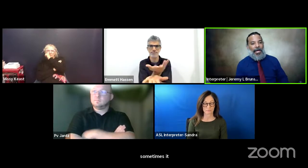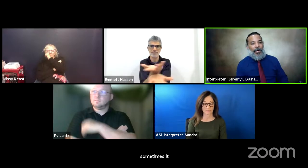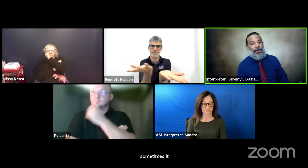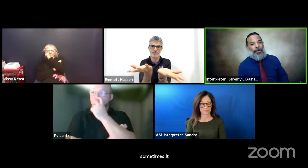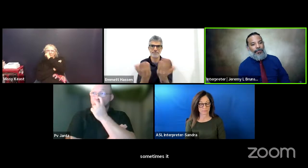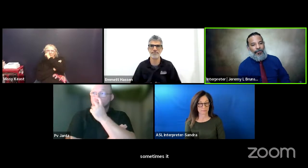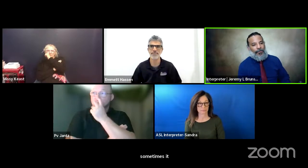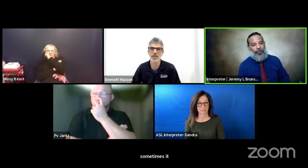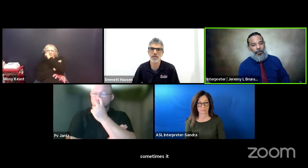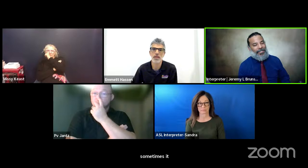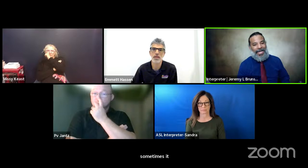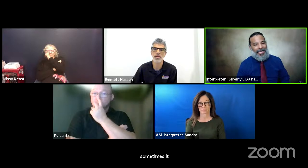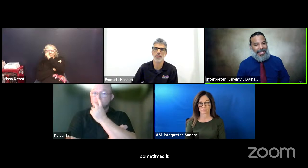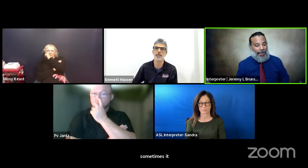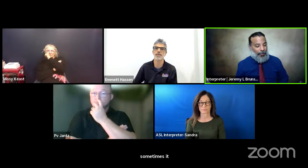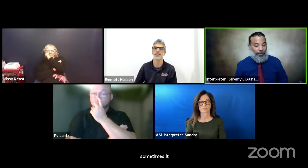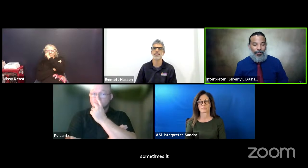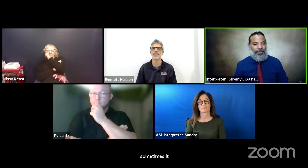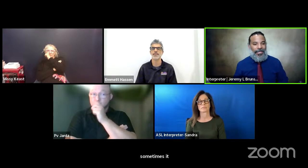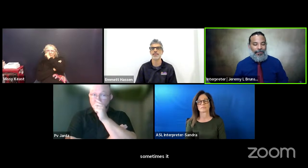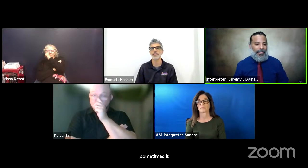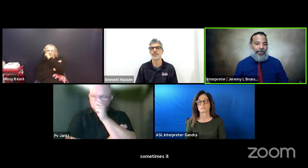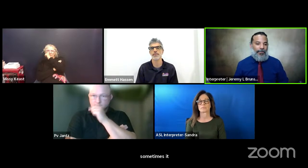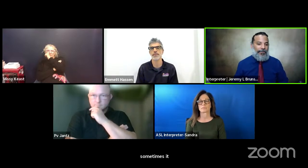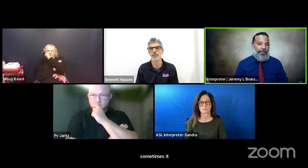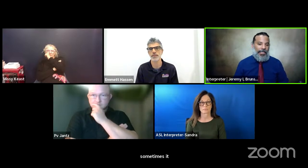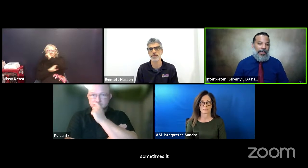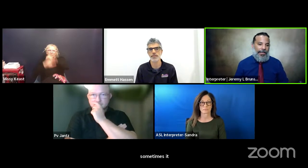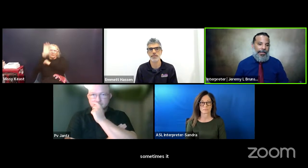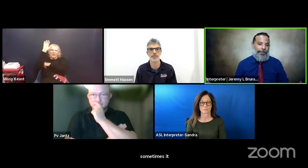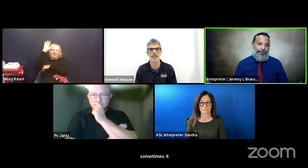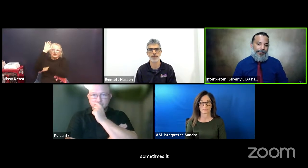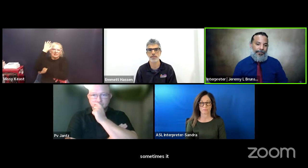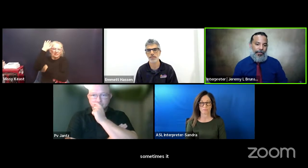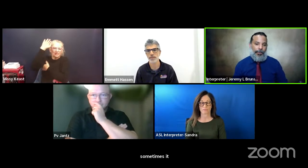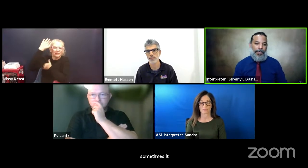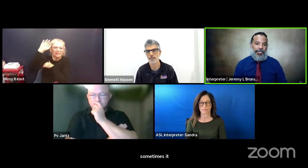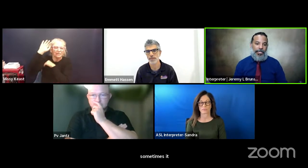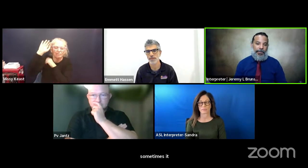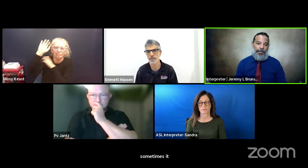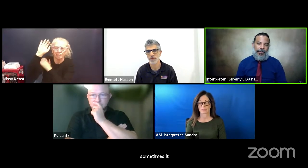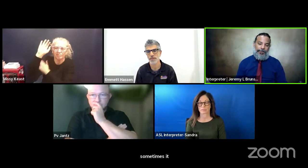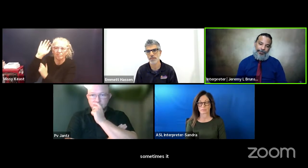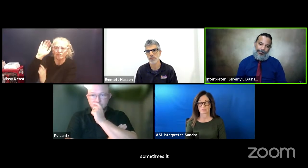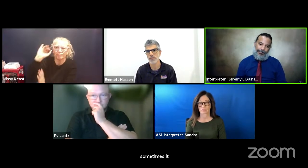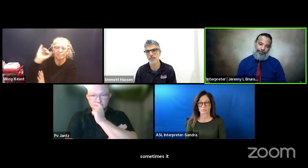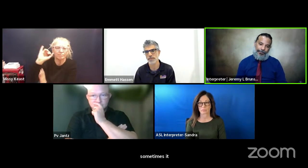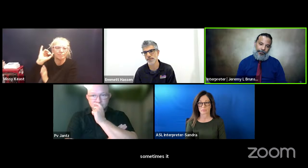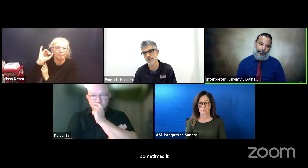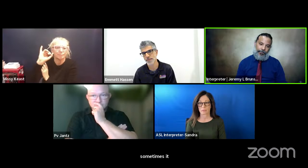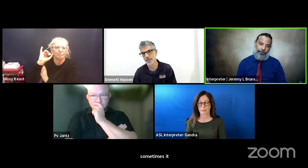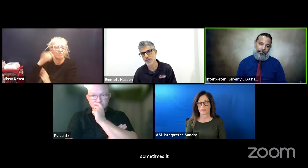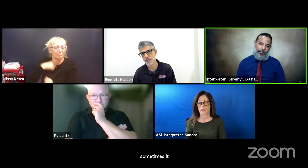But how do we force that to happen or enforce that? We haven't figured that out yet for the probationary period.